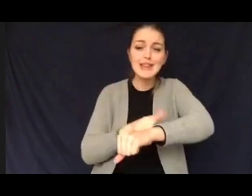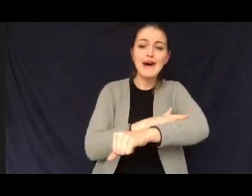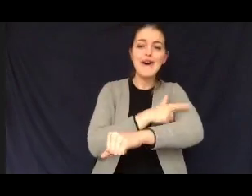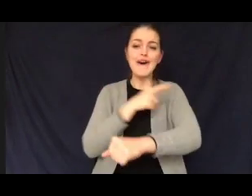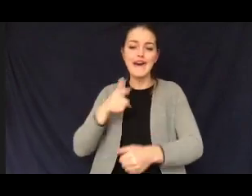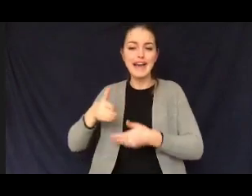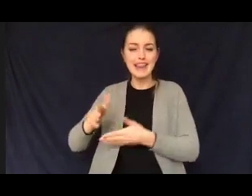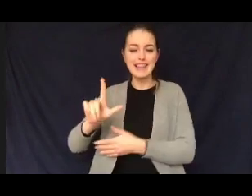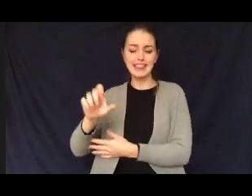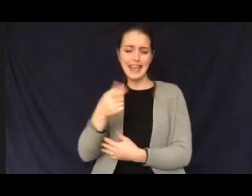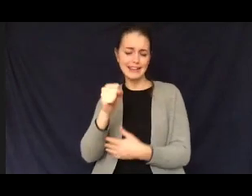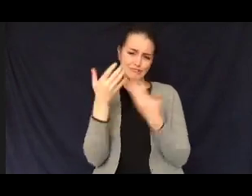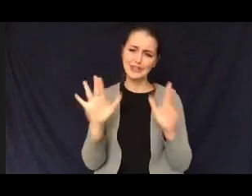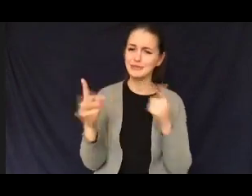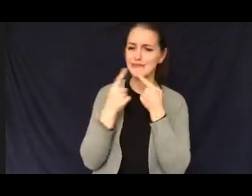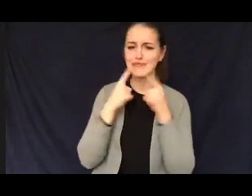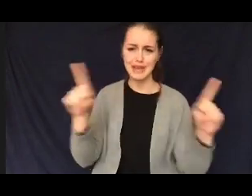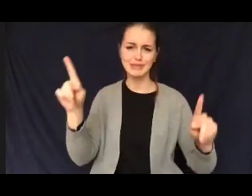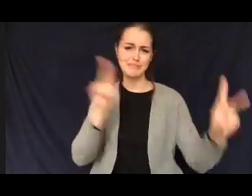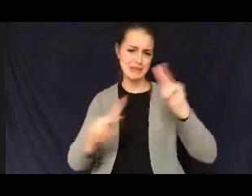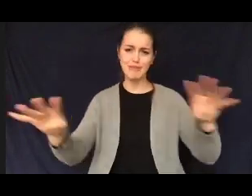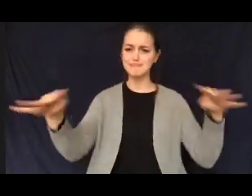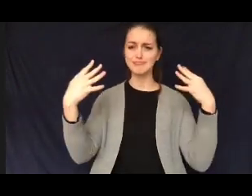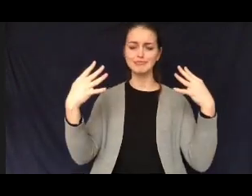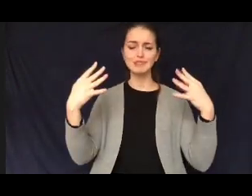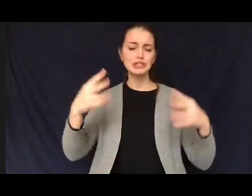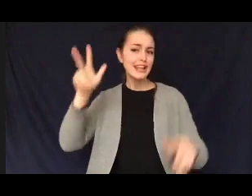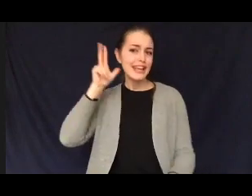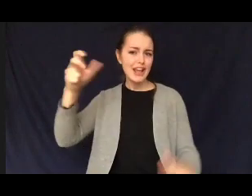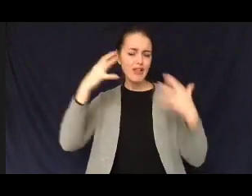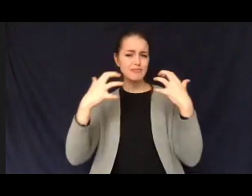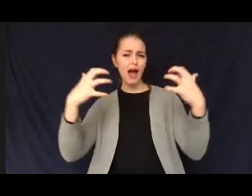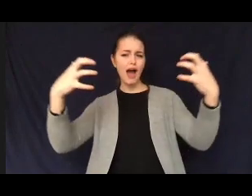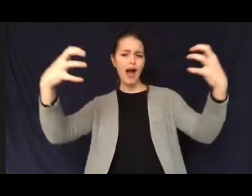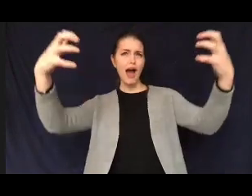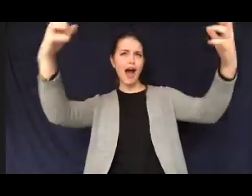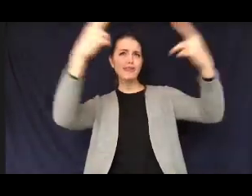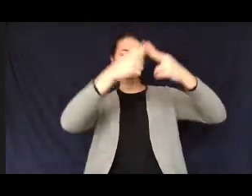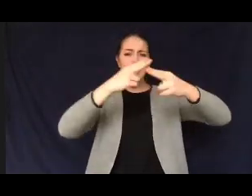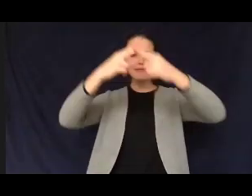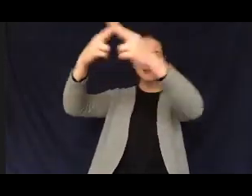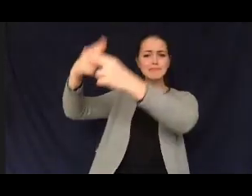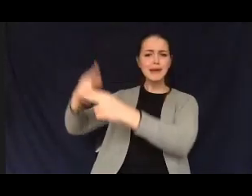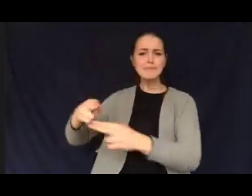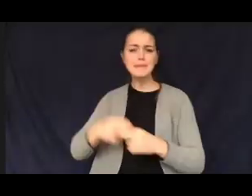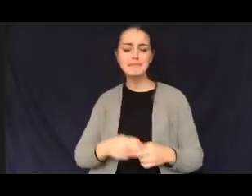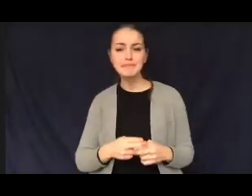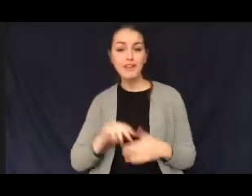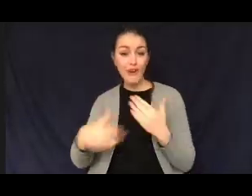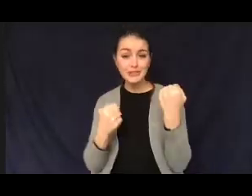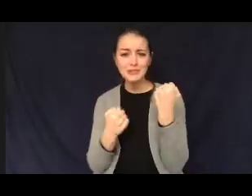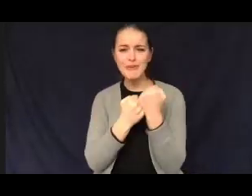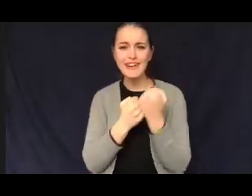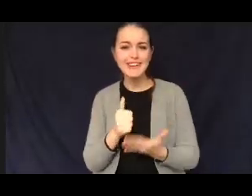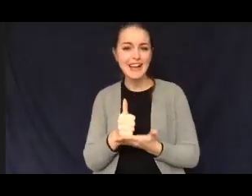were already famous. Her ears buzzed with the sound of the crowd chanting her name. Such support helped her ignore the rain that